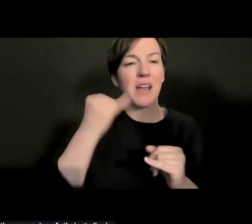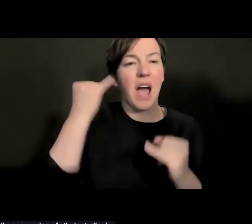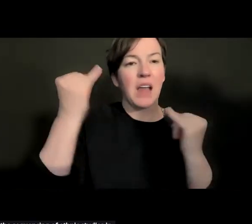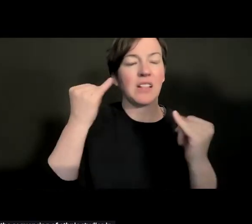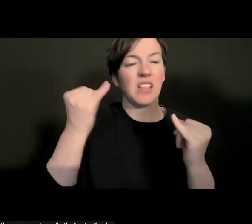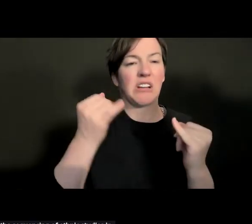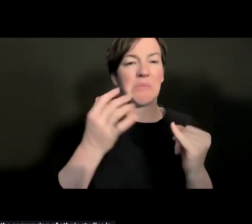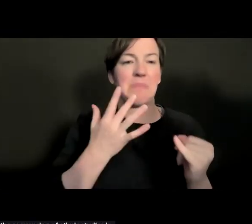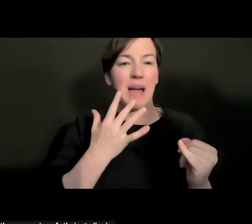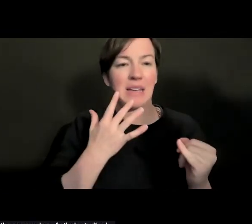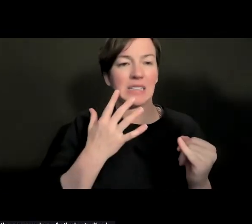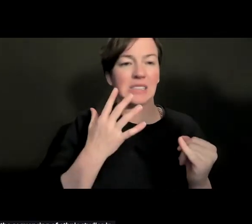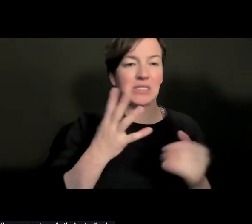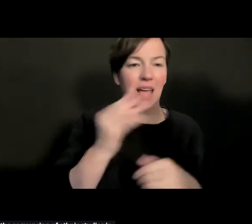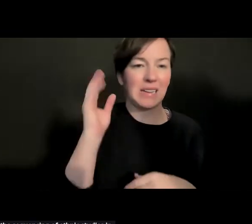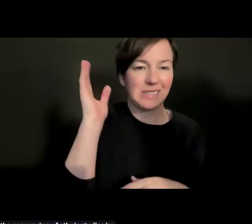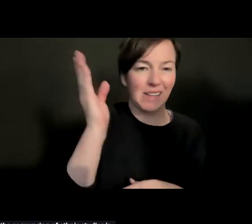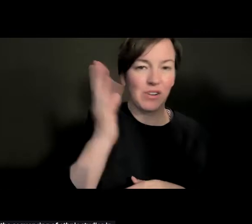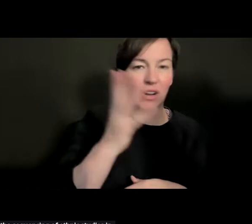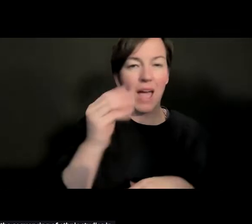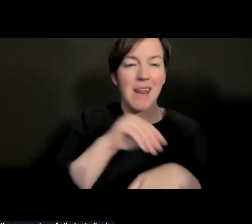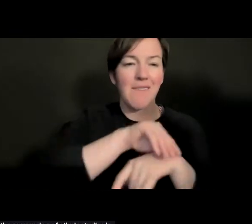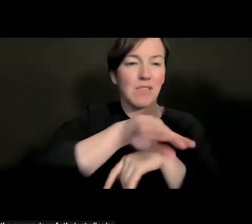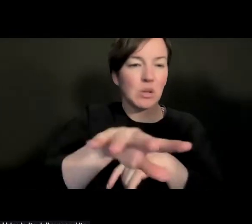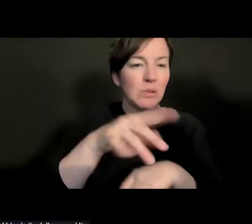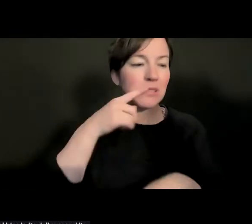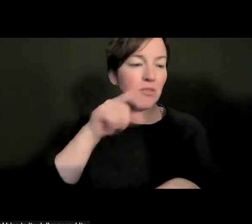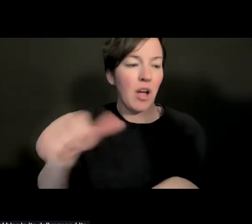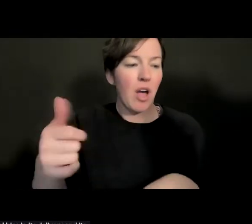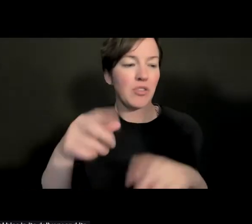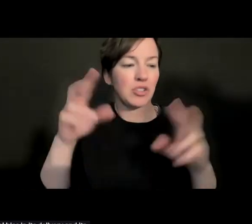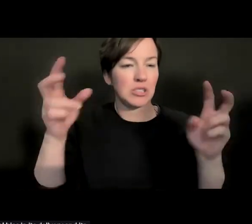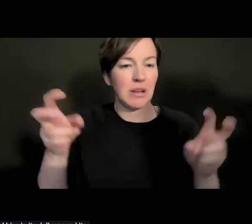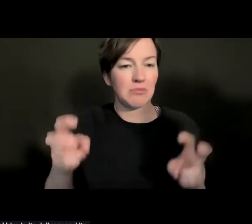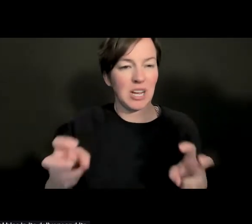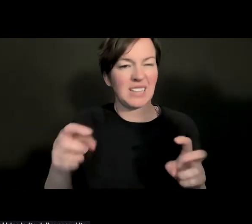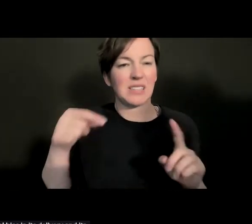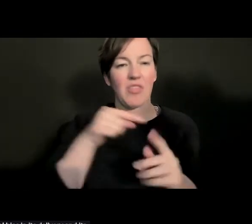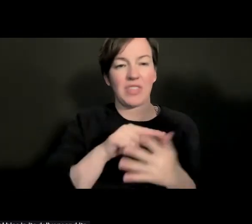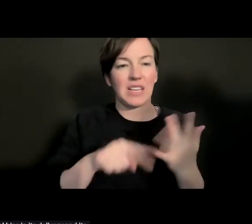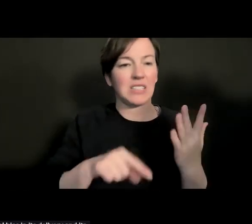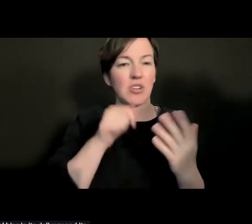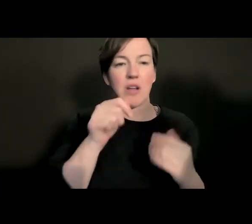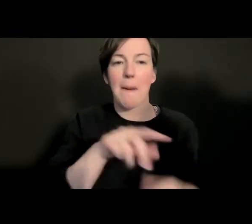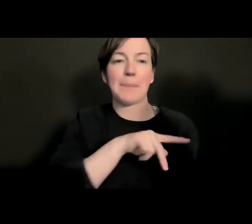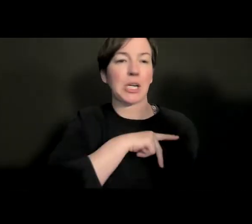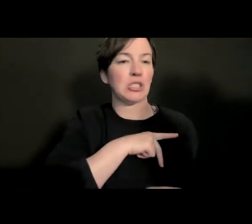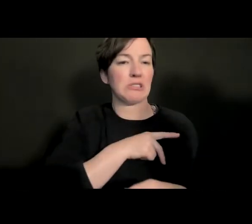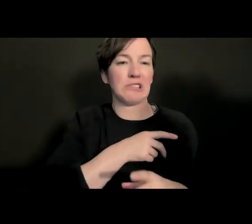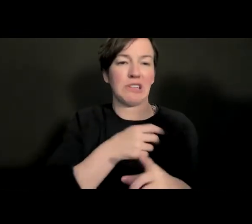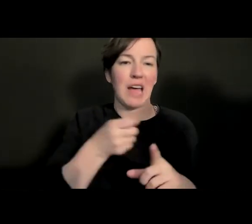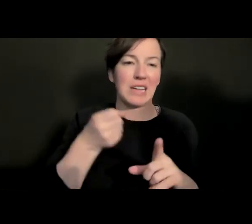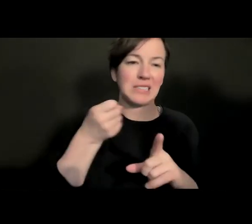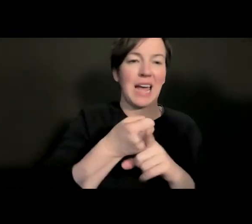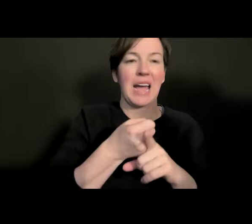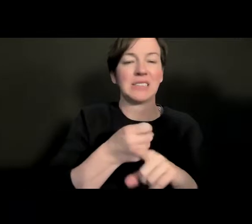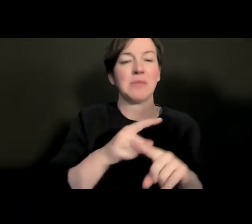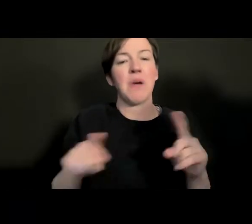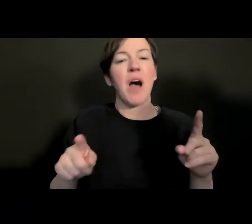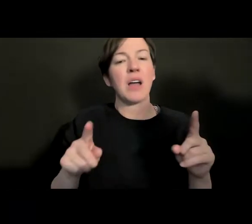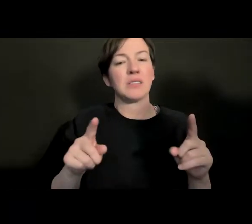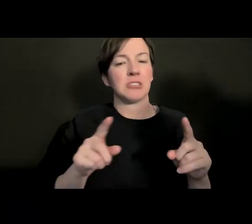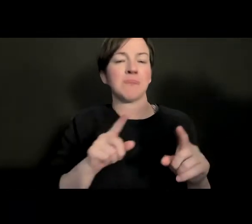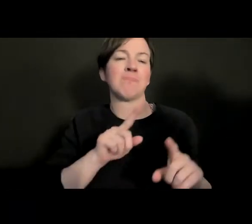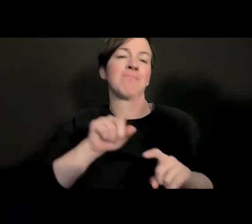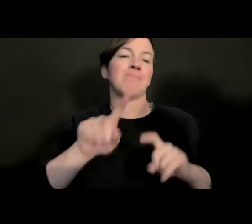in its delivery, and its influence on other subjects. These are not personal attacks, but substantive questions